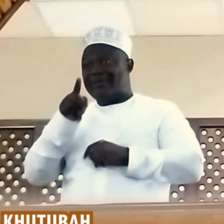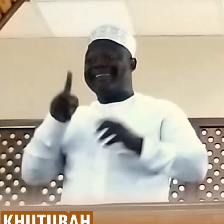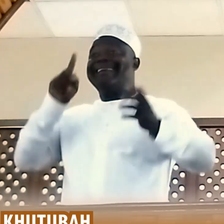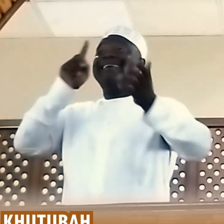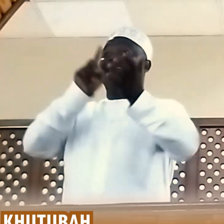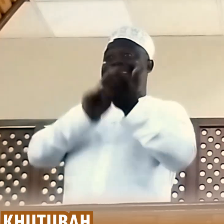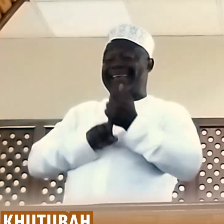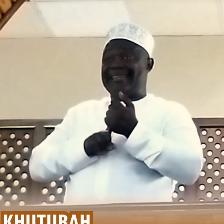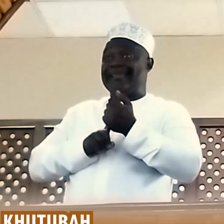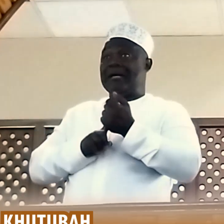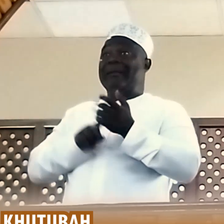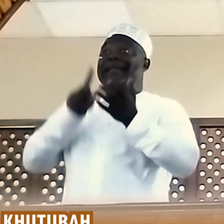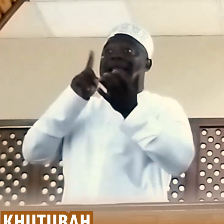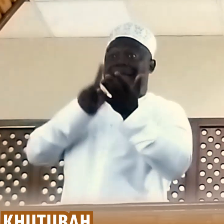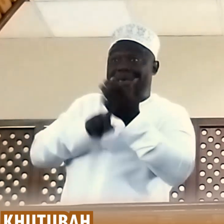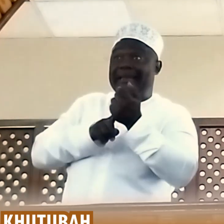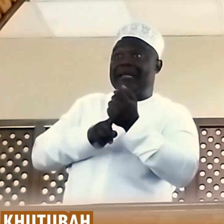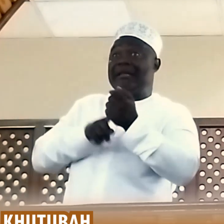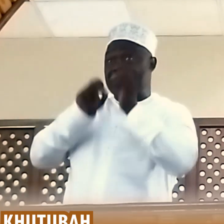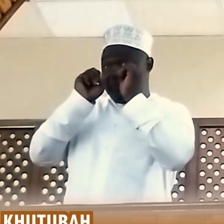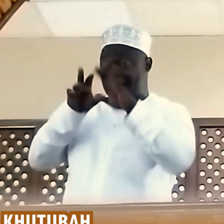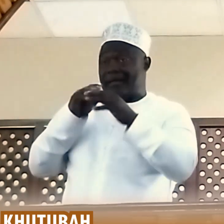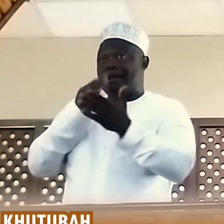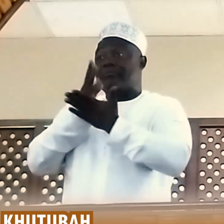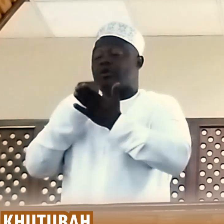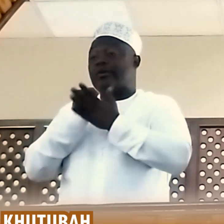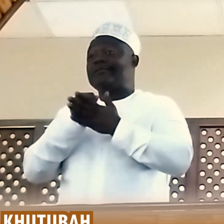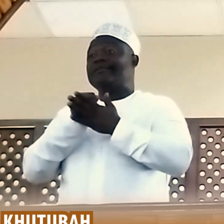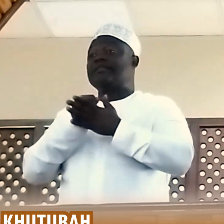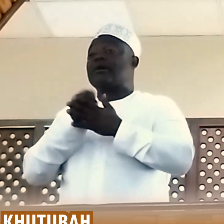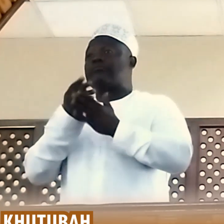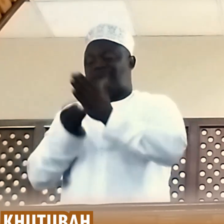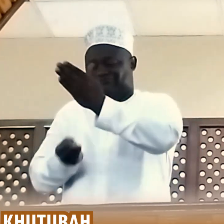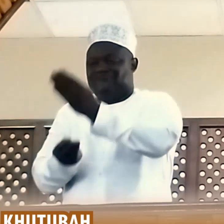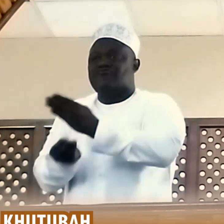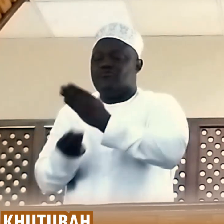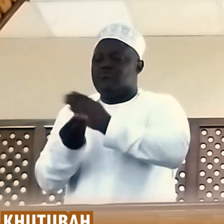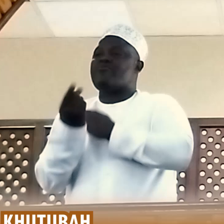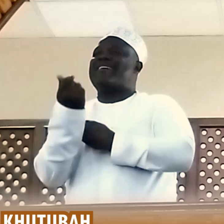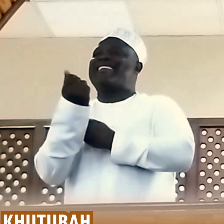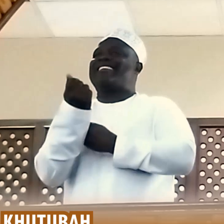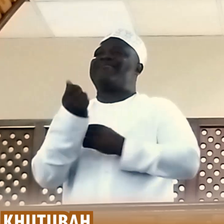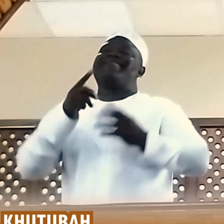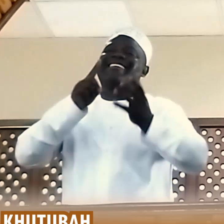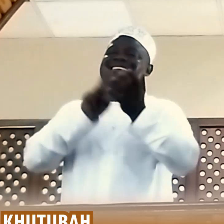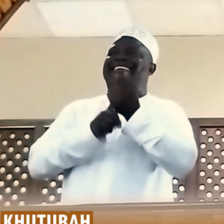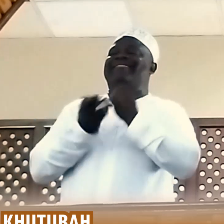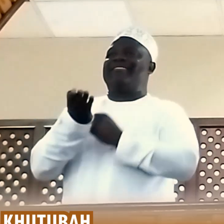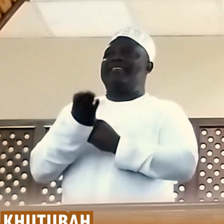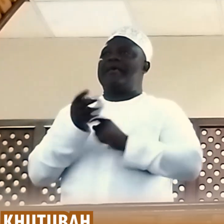ng'afuna ekyo ky'atalina kufuna olw'okuba ng'alina ky'awaddeyo akifune,